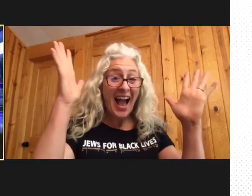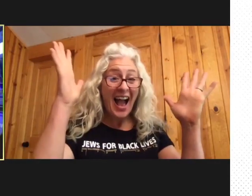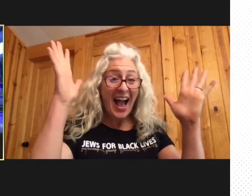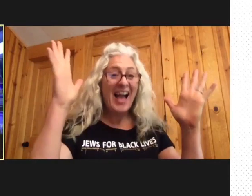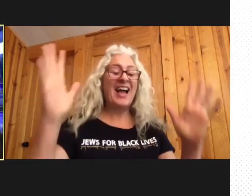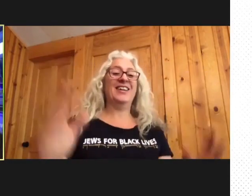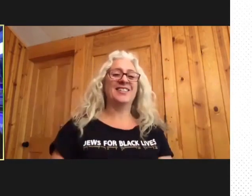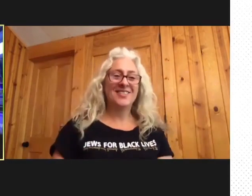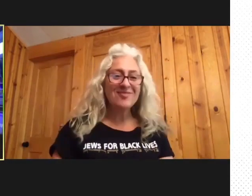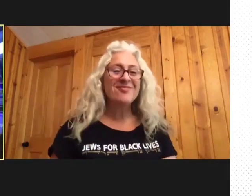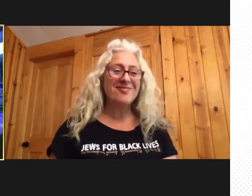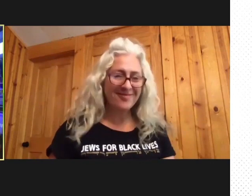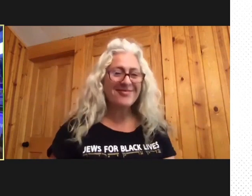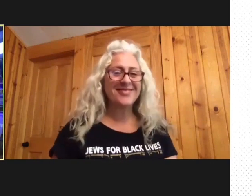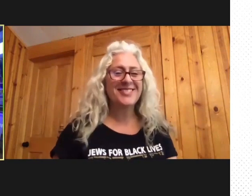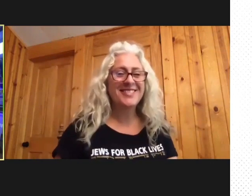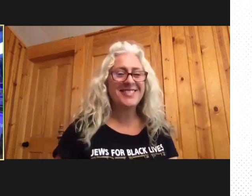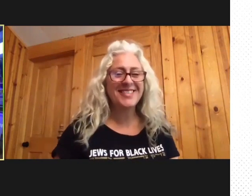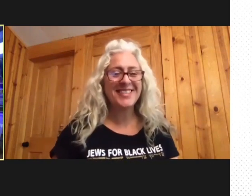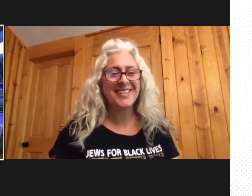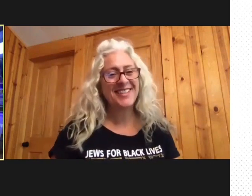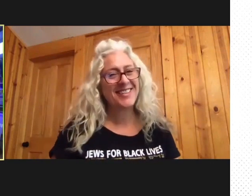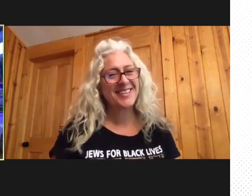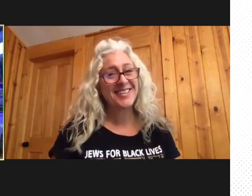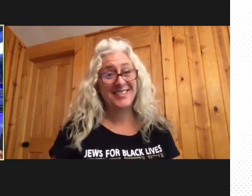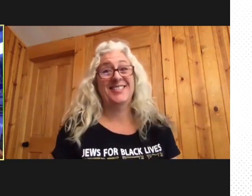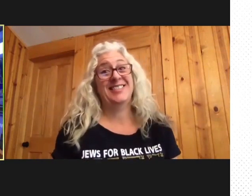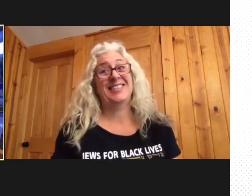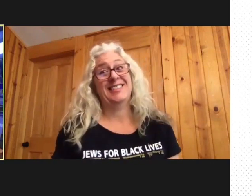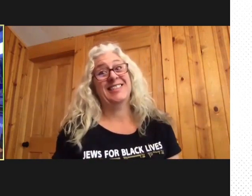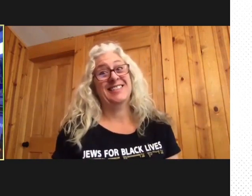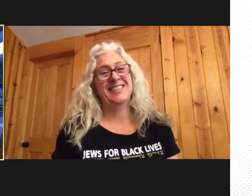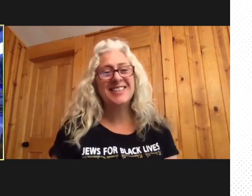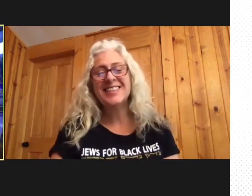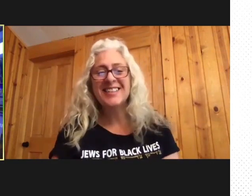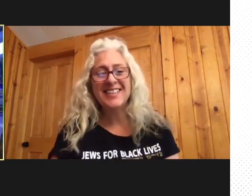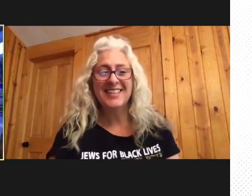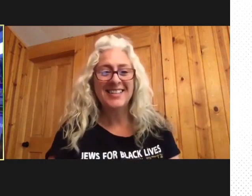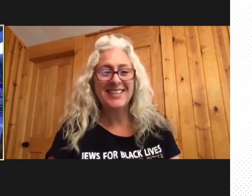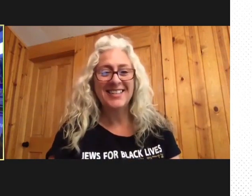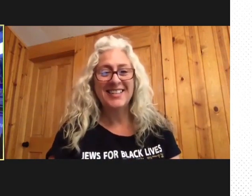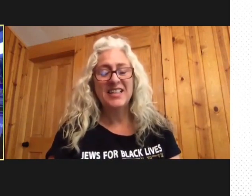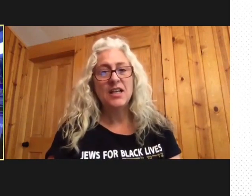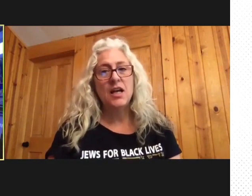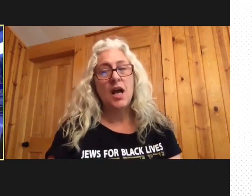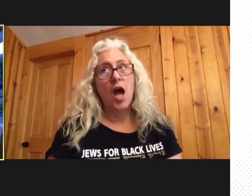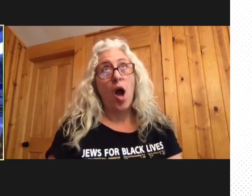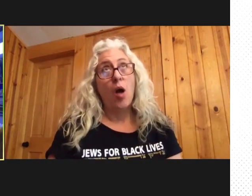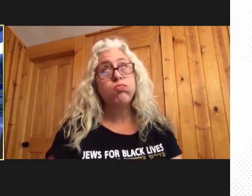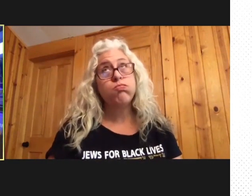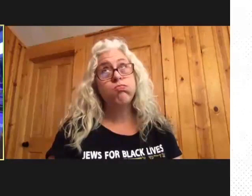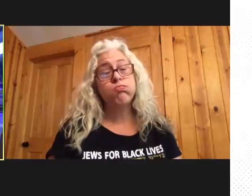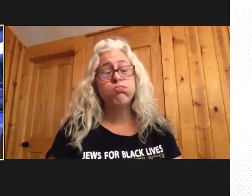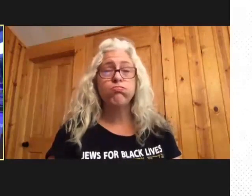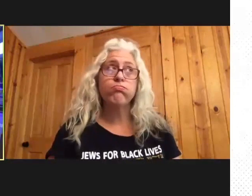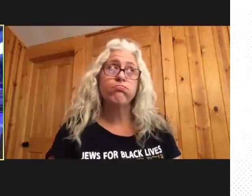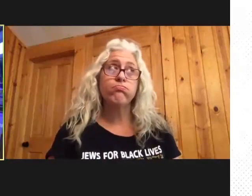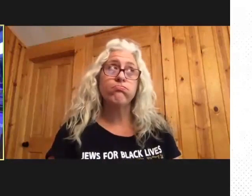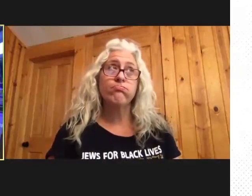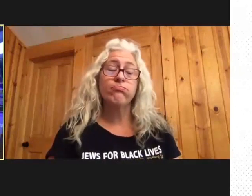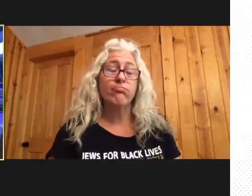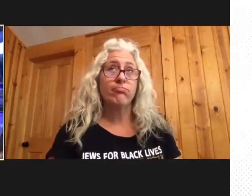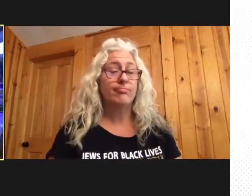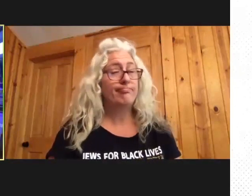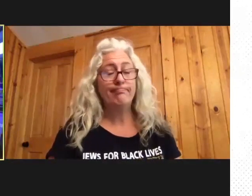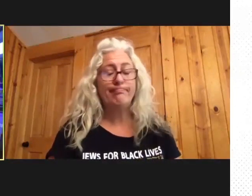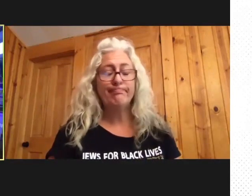everyone. We're back with Build. Sorry about the technical difficulties. Someone might have hit a button wrong. I'm not